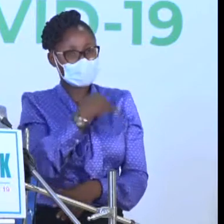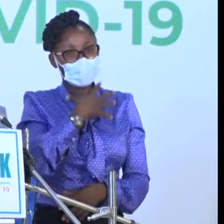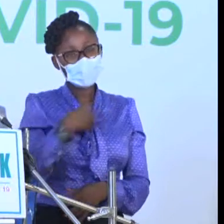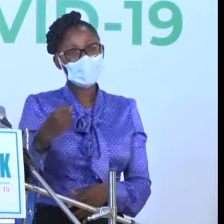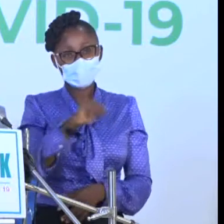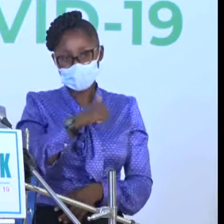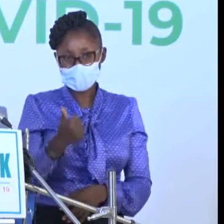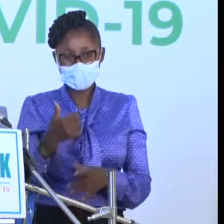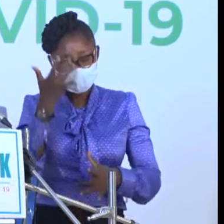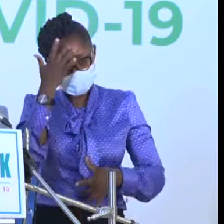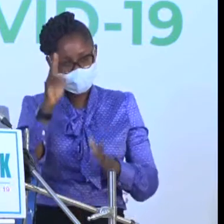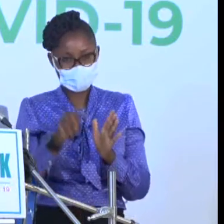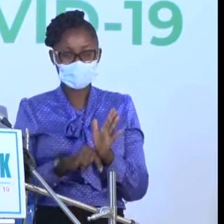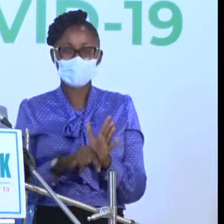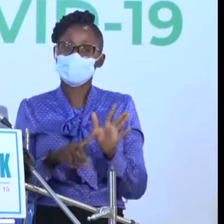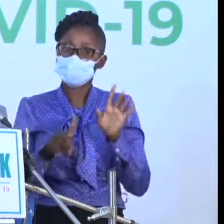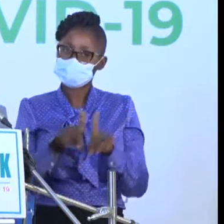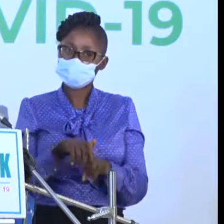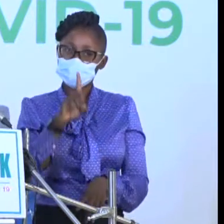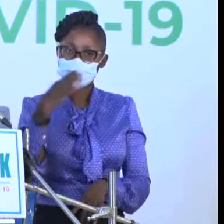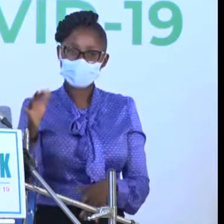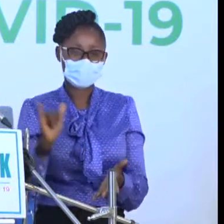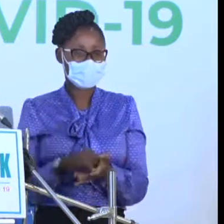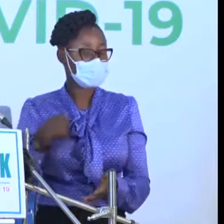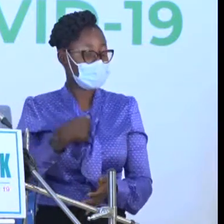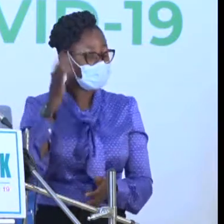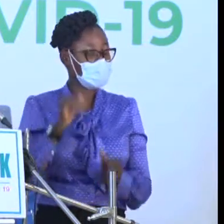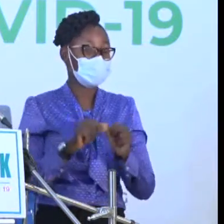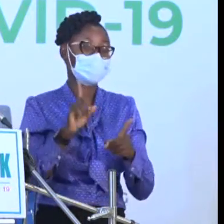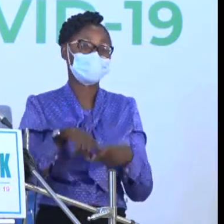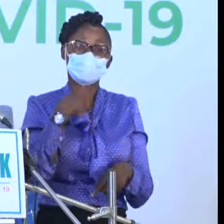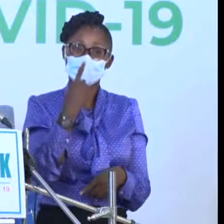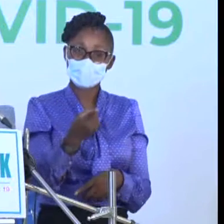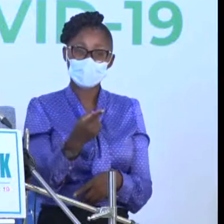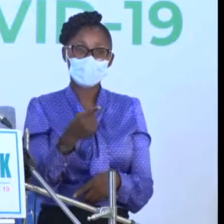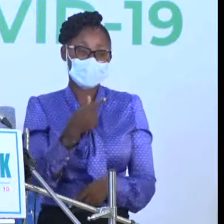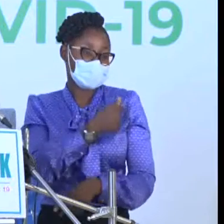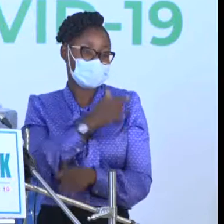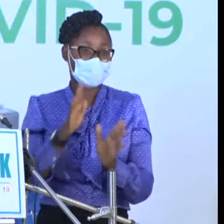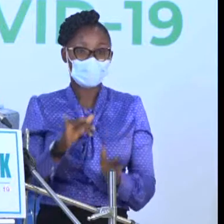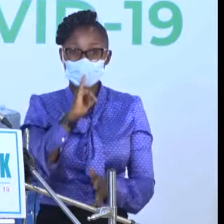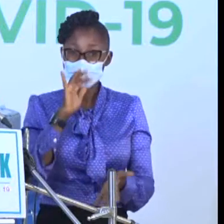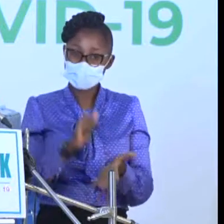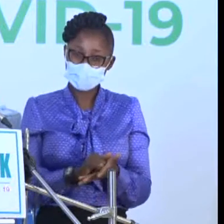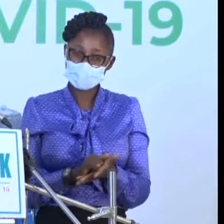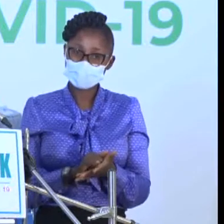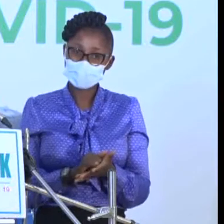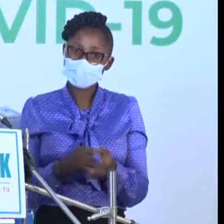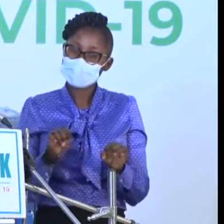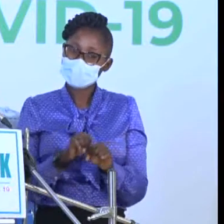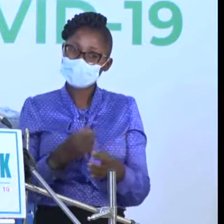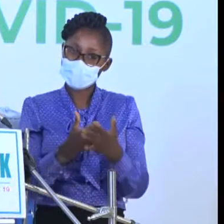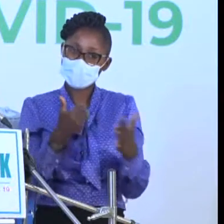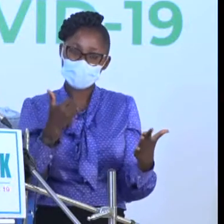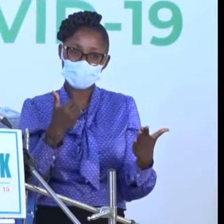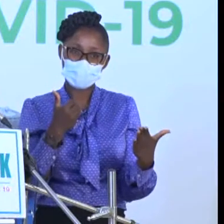client has shown. So one thing that we continue to tell our vaccinators is that even